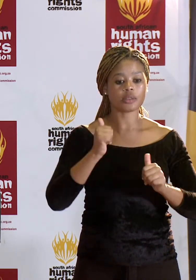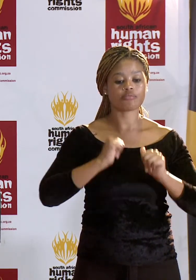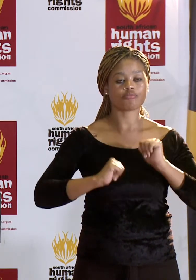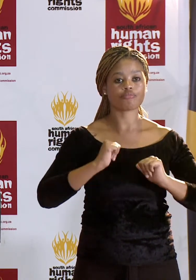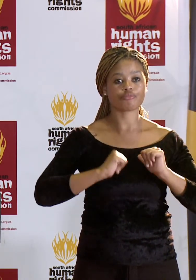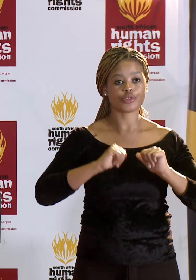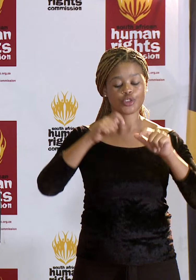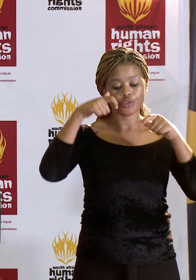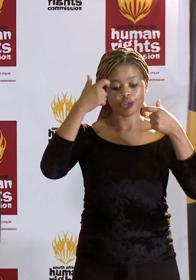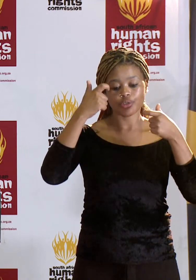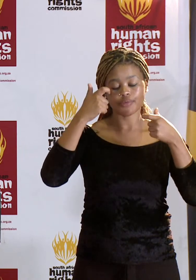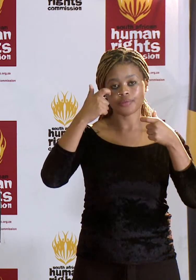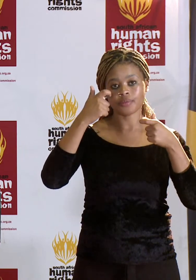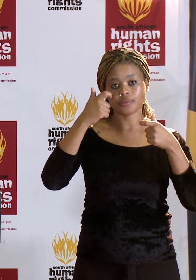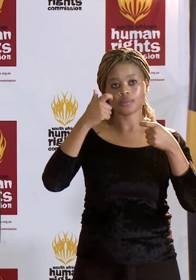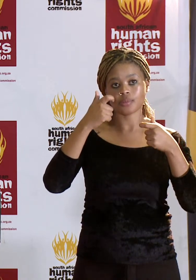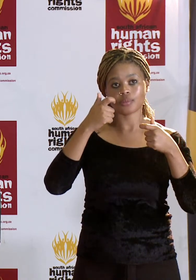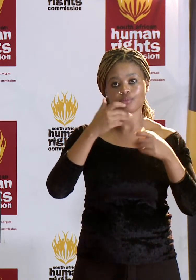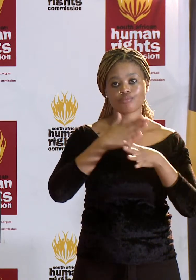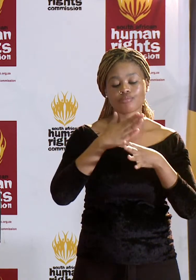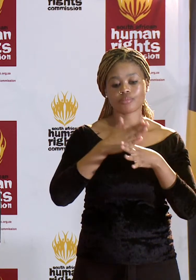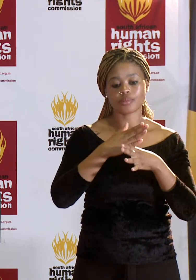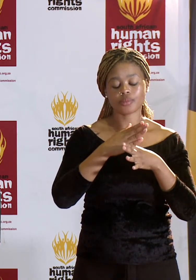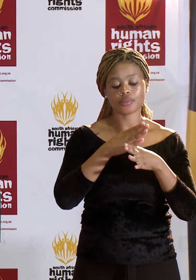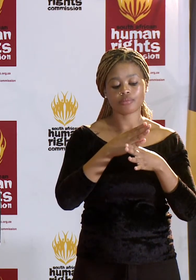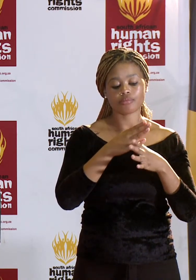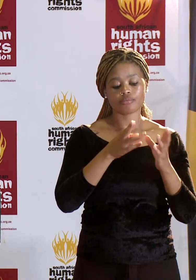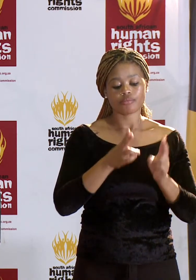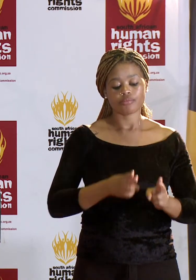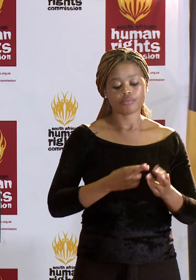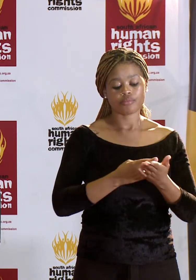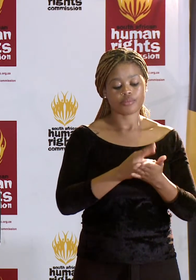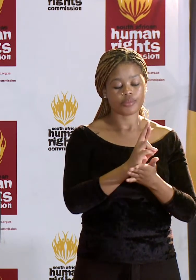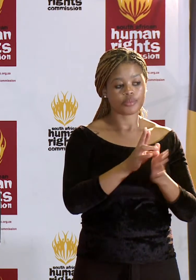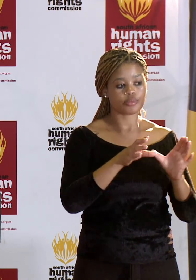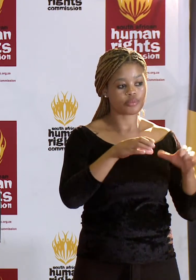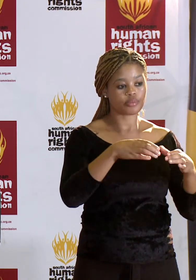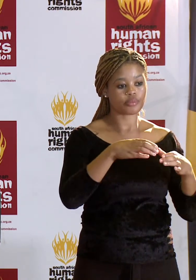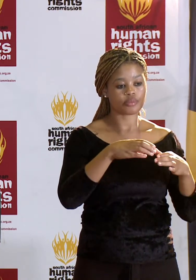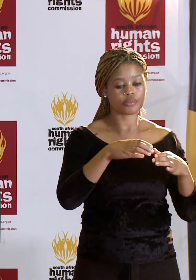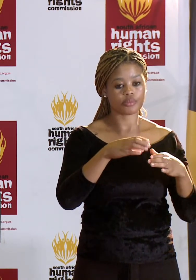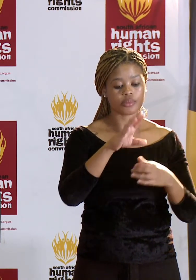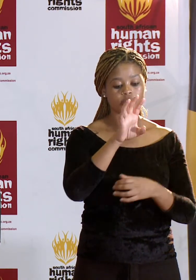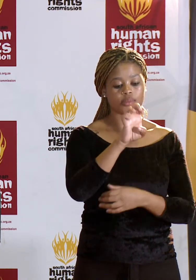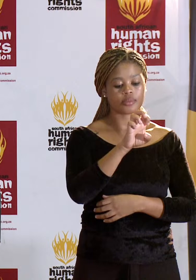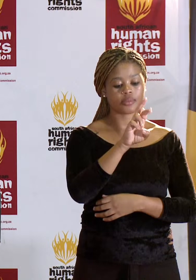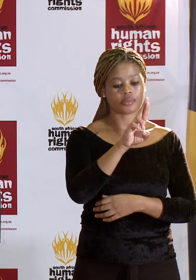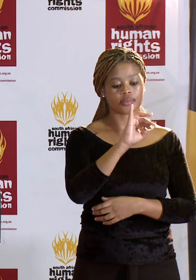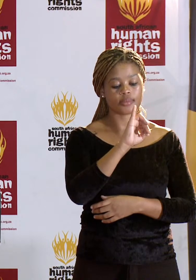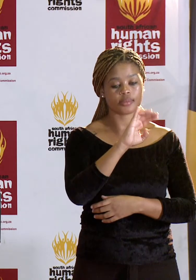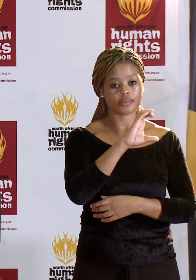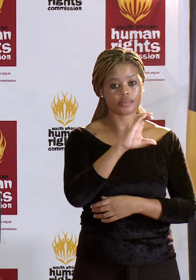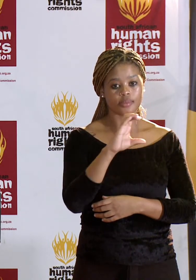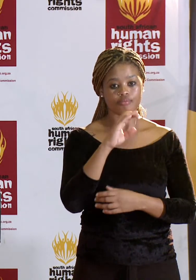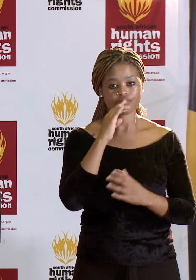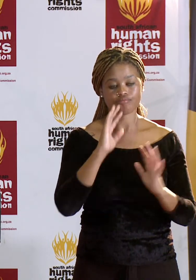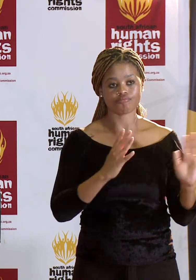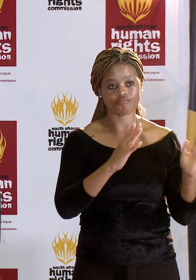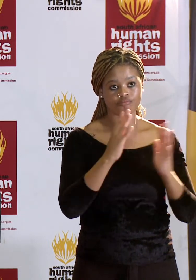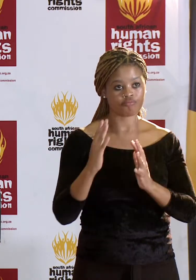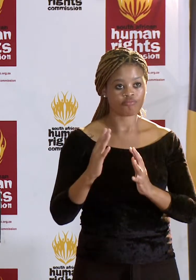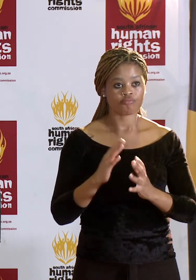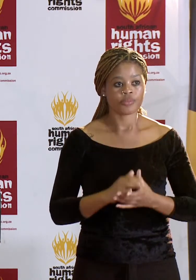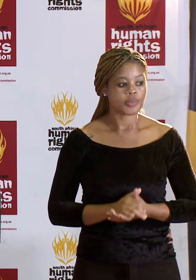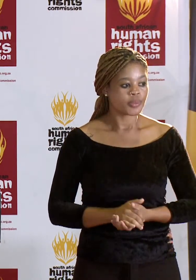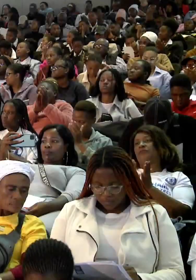Acting Chief Operations Officer of the Human Rights Commission. His name is Eric Mokonyama. Please can we give him a welcome hand?